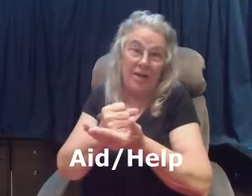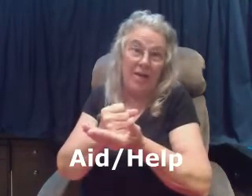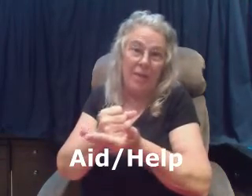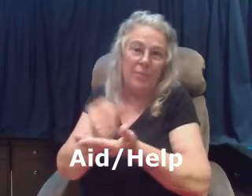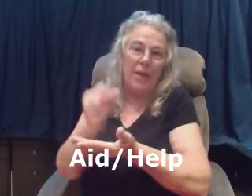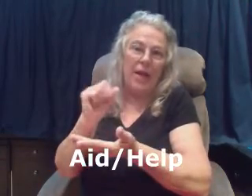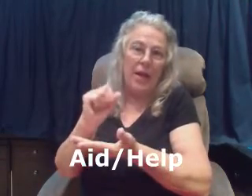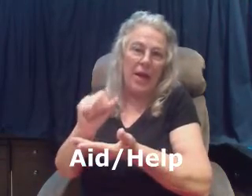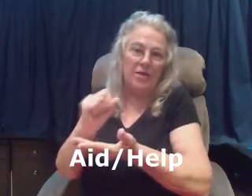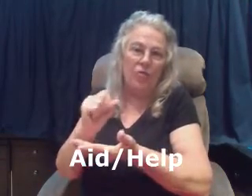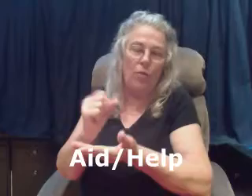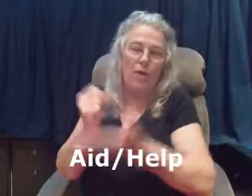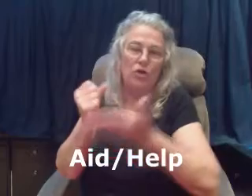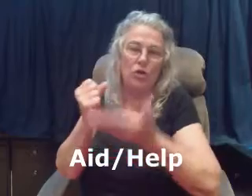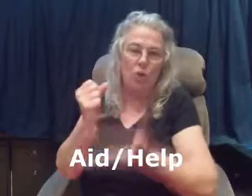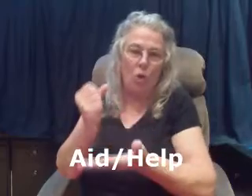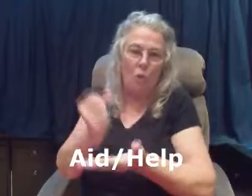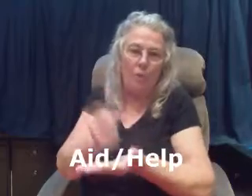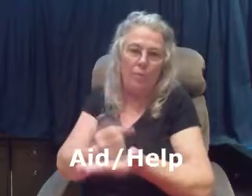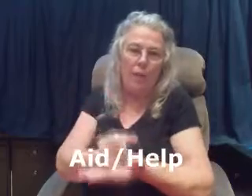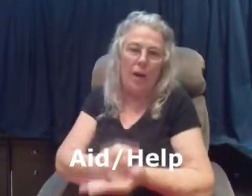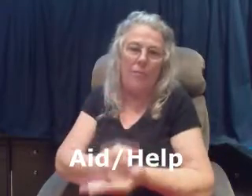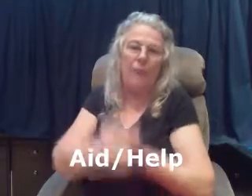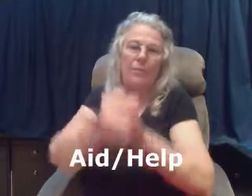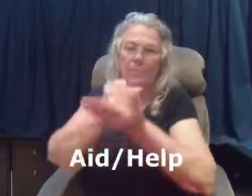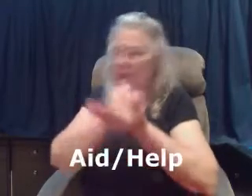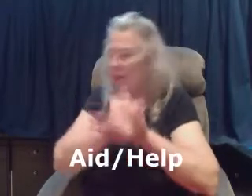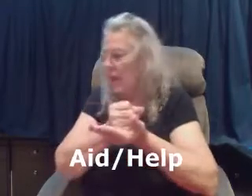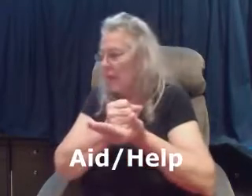up. S formation, open palm up. Aid.